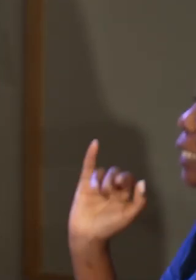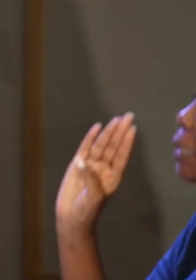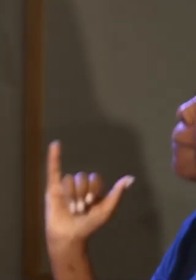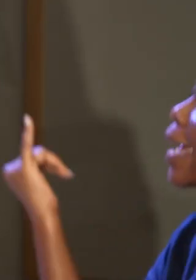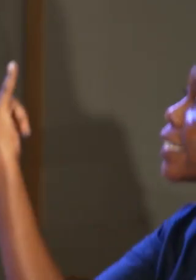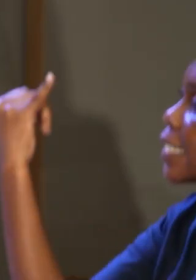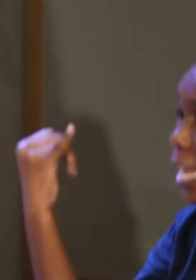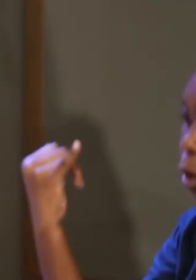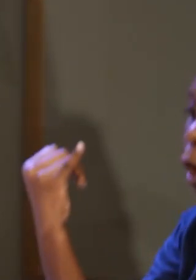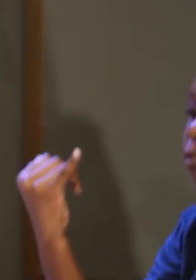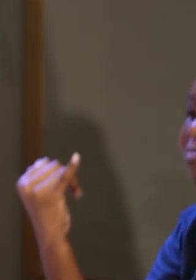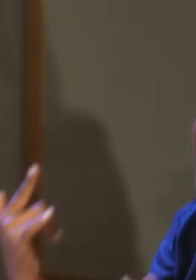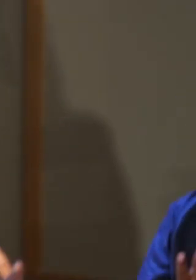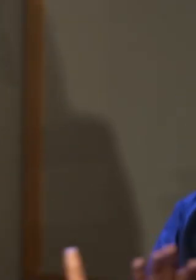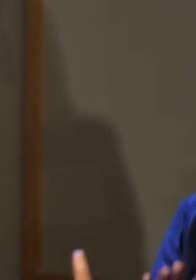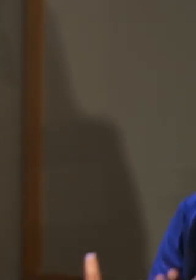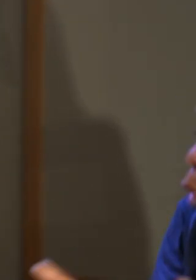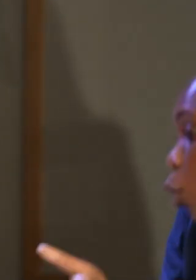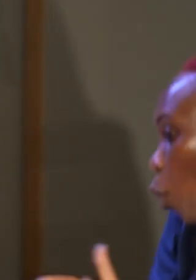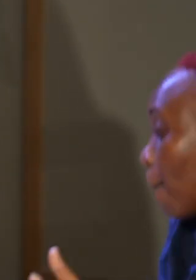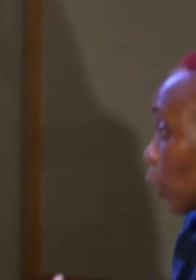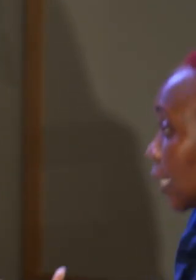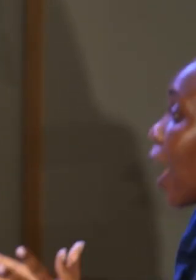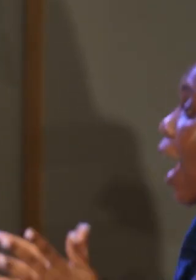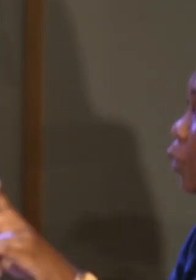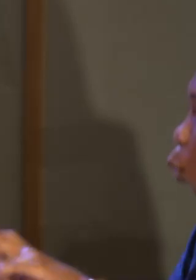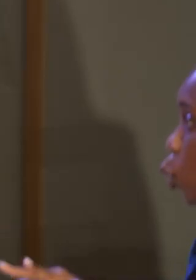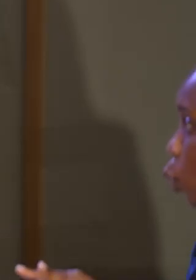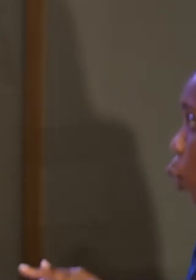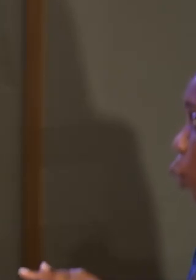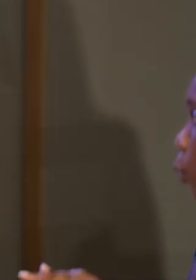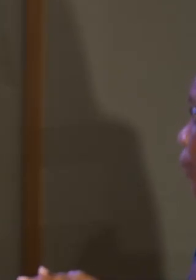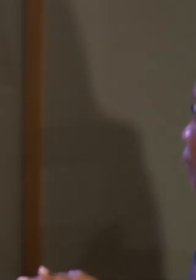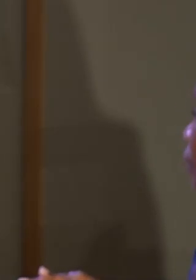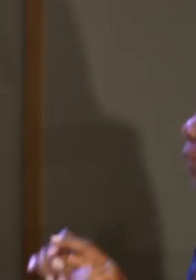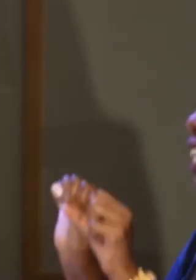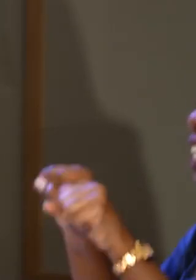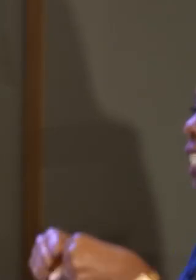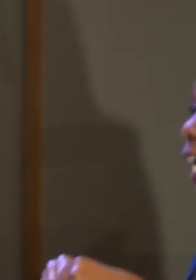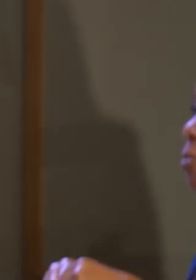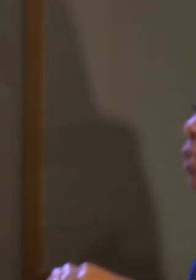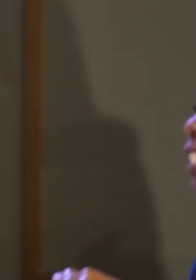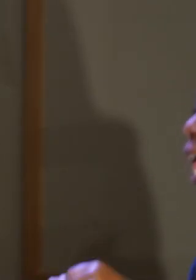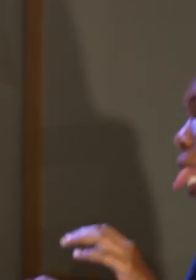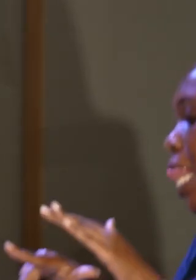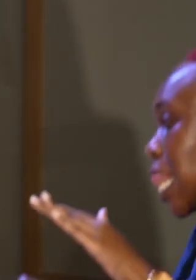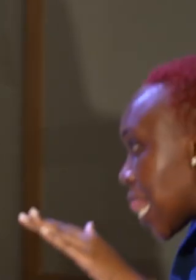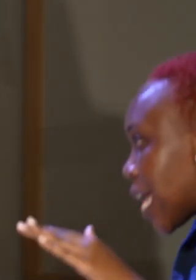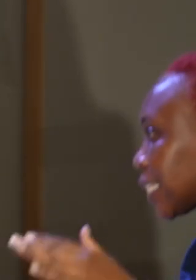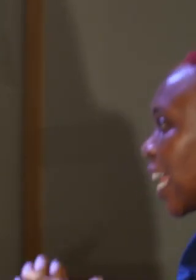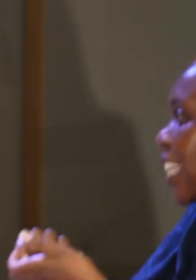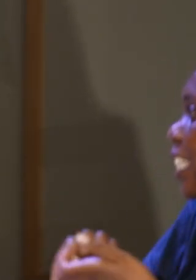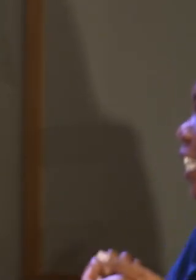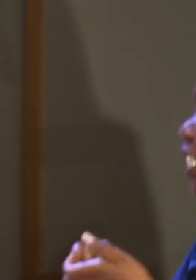technical components, as mentioned, and it can be less engaging when just